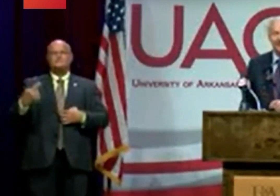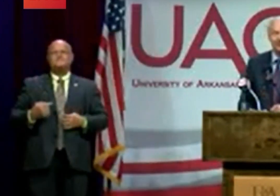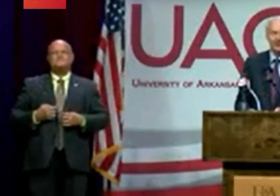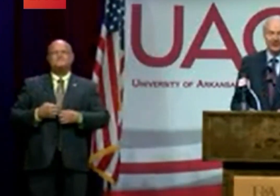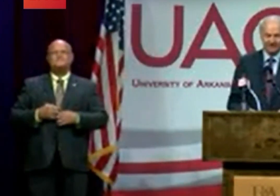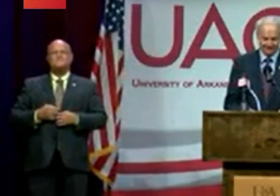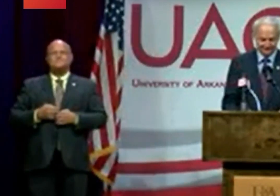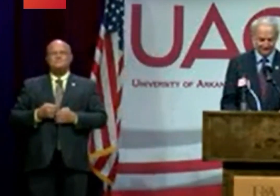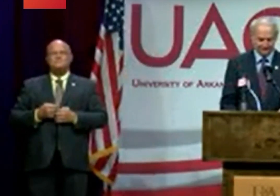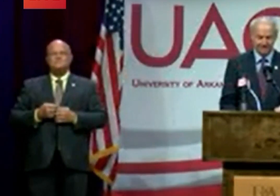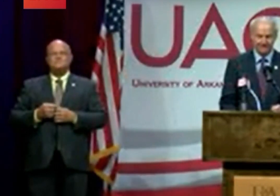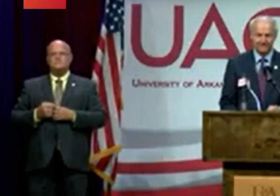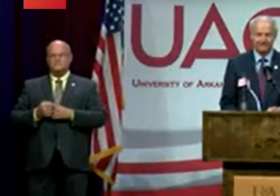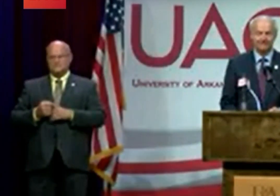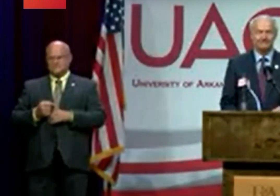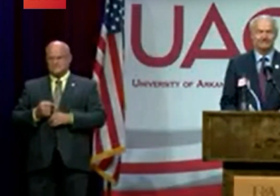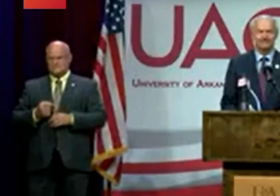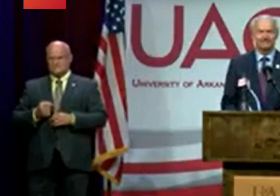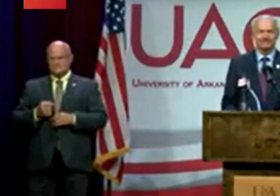Next question.